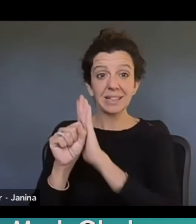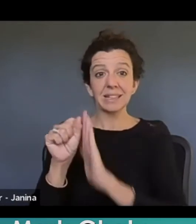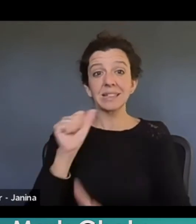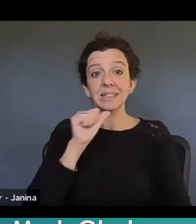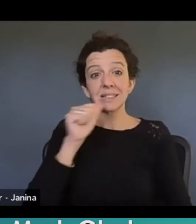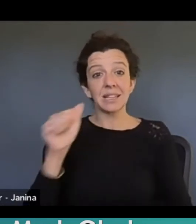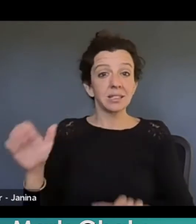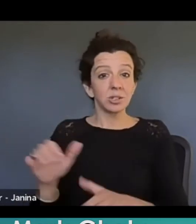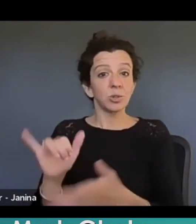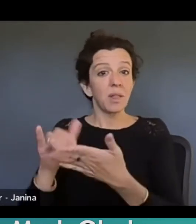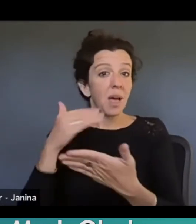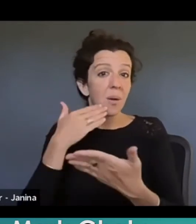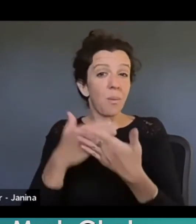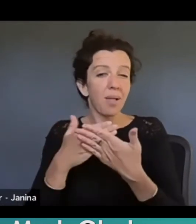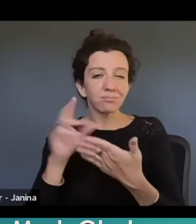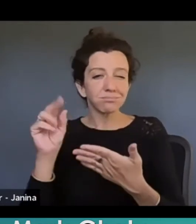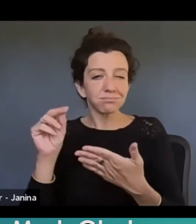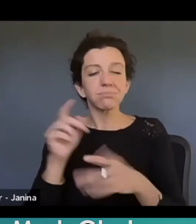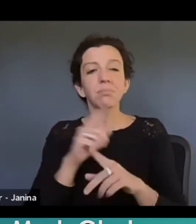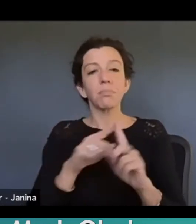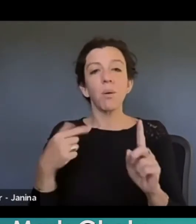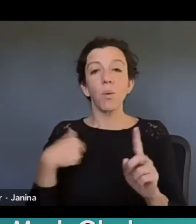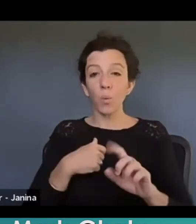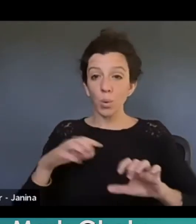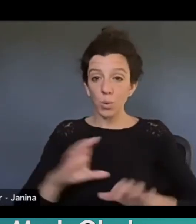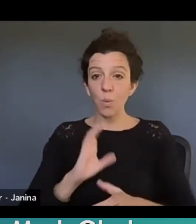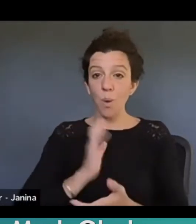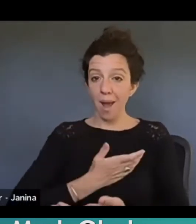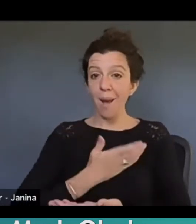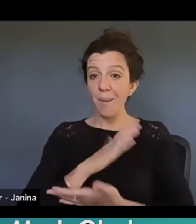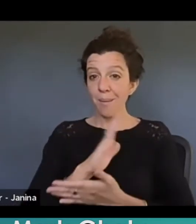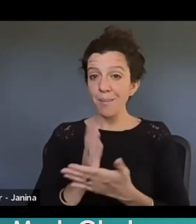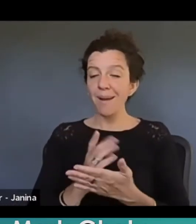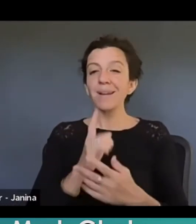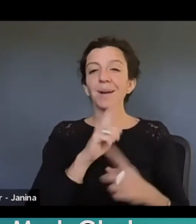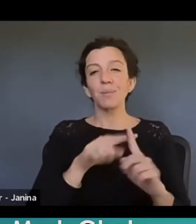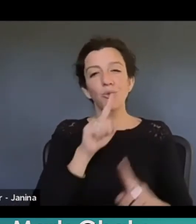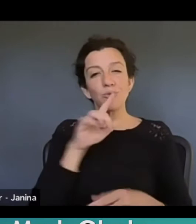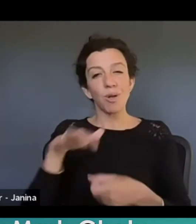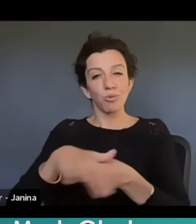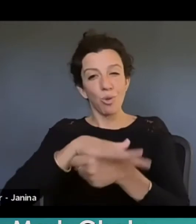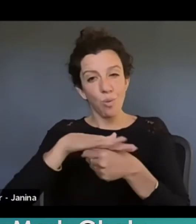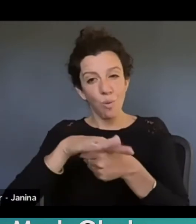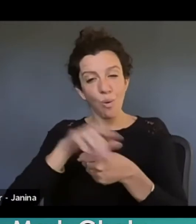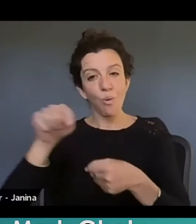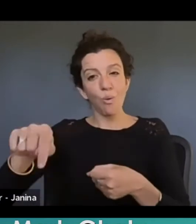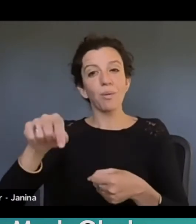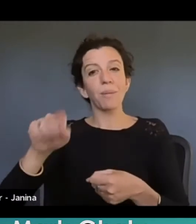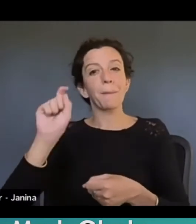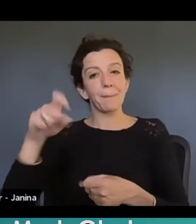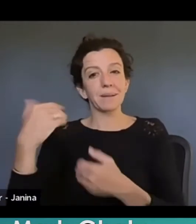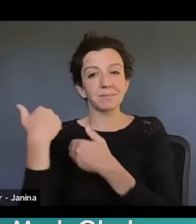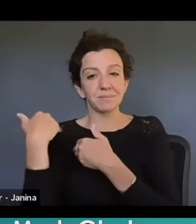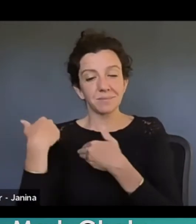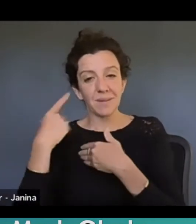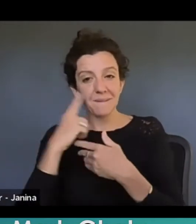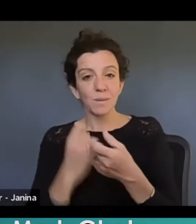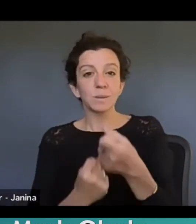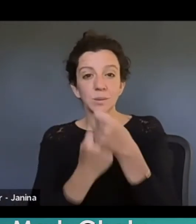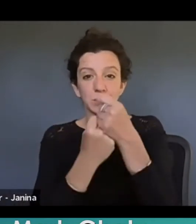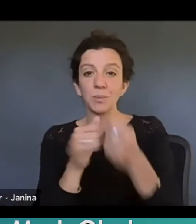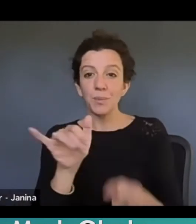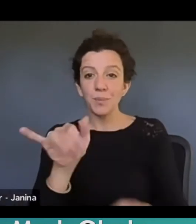doesn't do it as well. We do our part, but it really is a local and an important local issue to